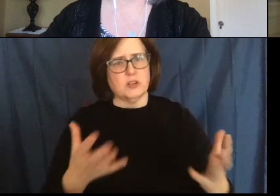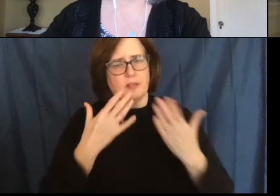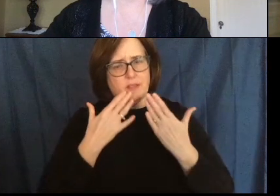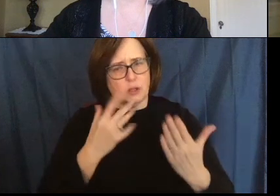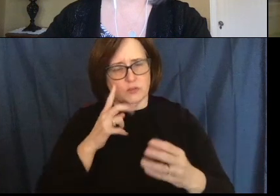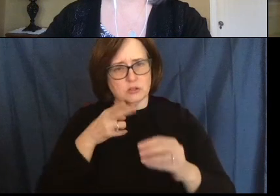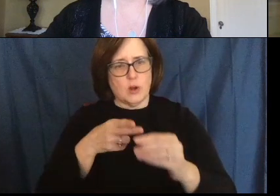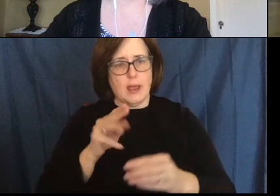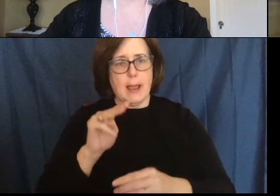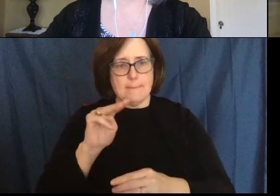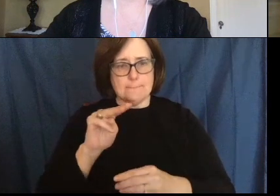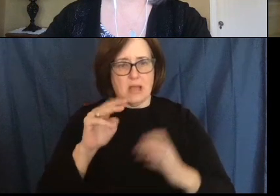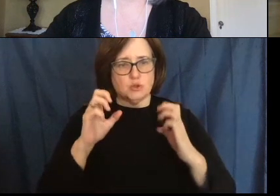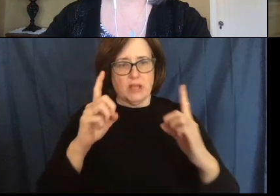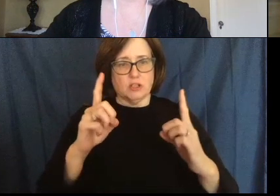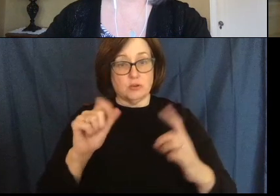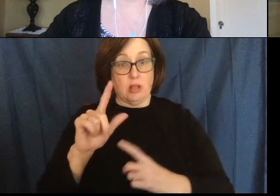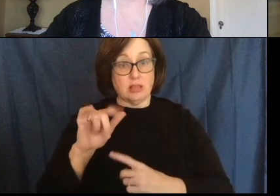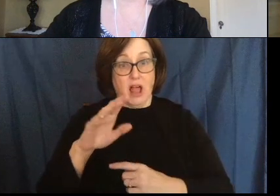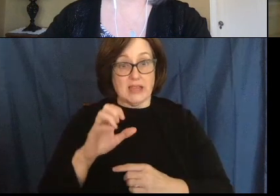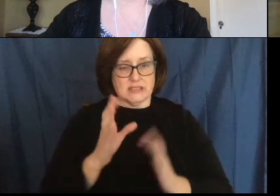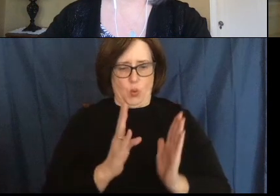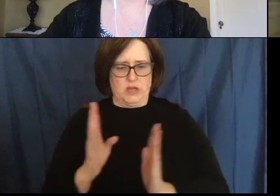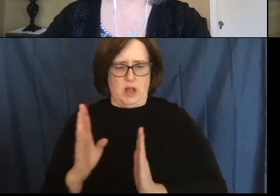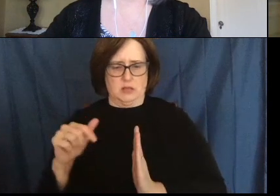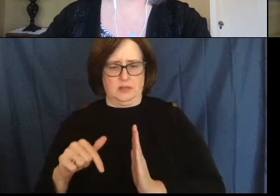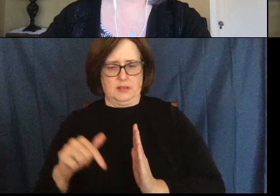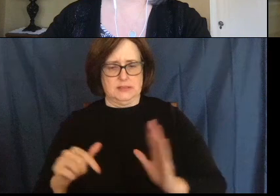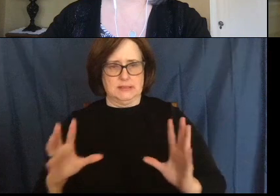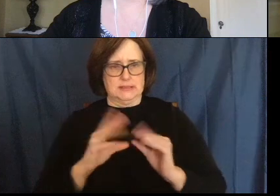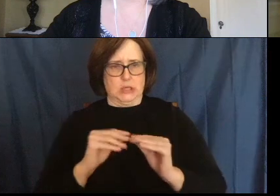session, and to Nicole and Michael for keeping